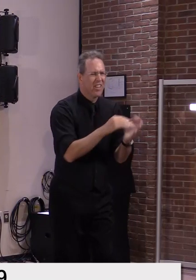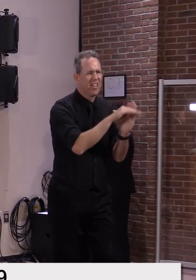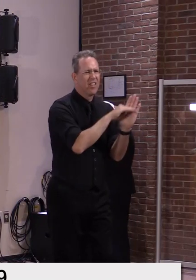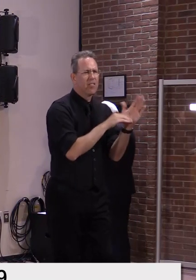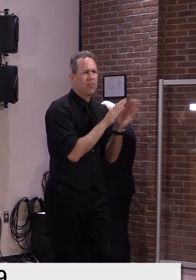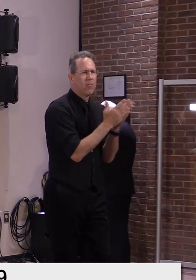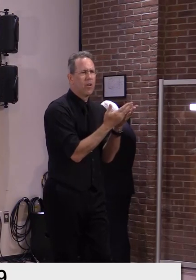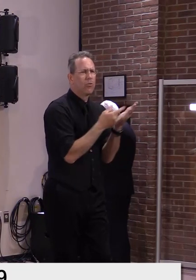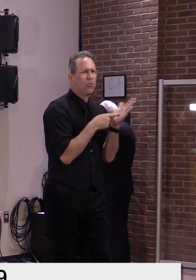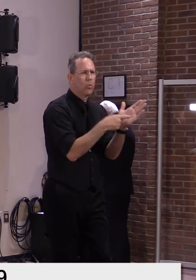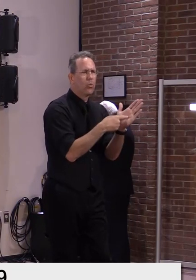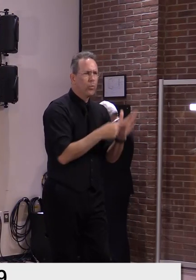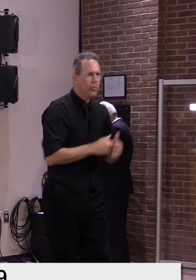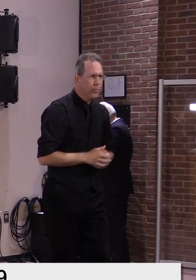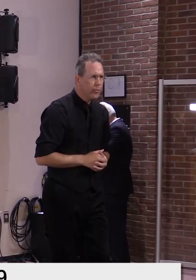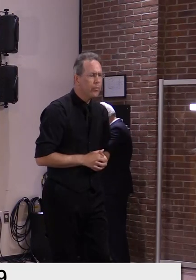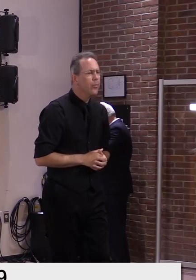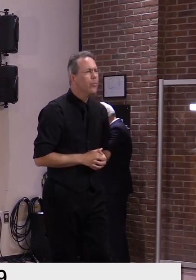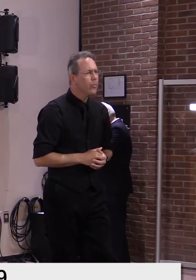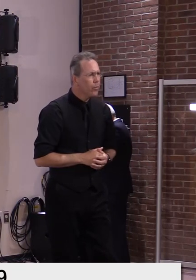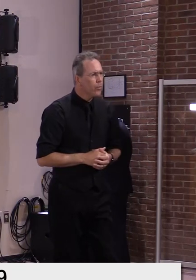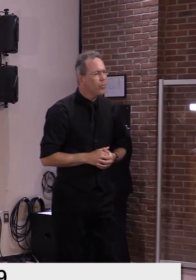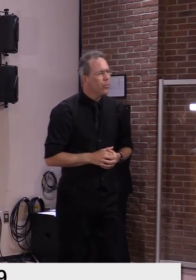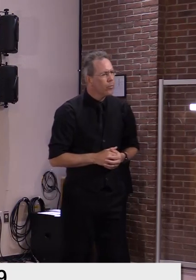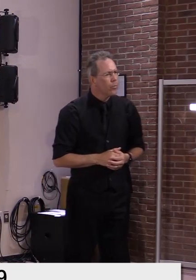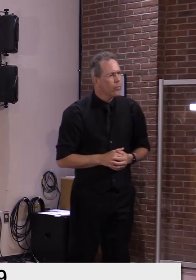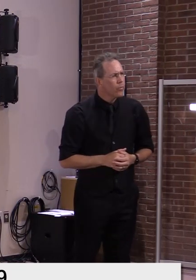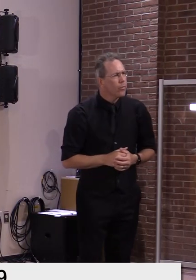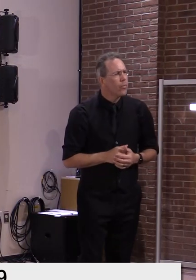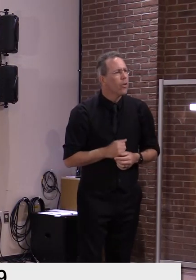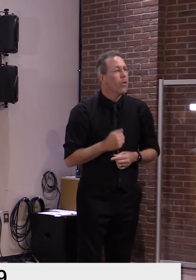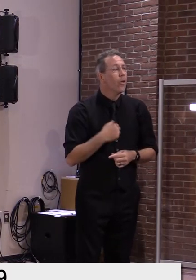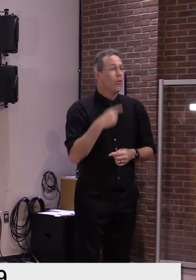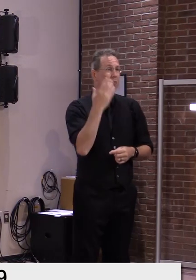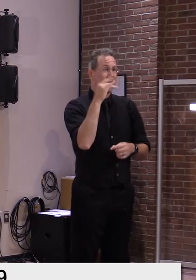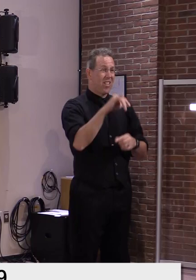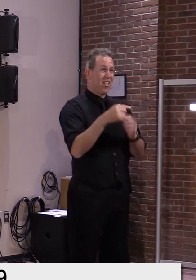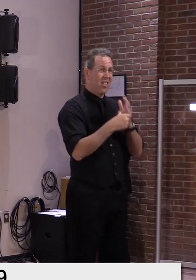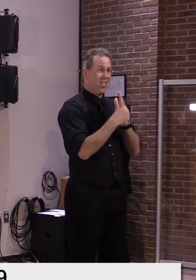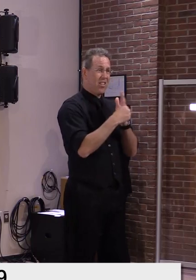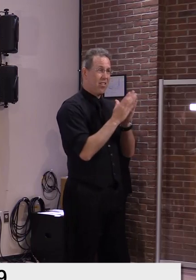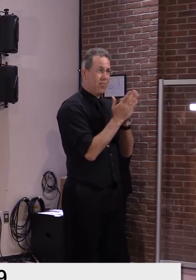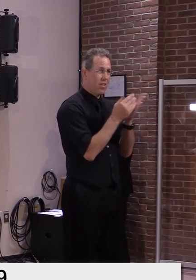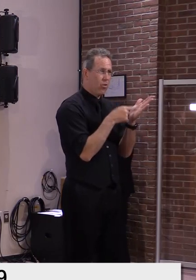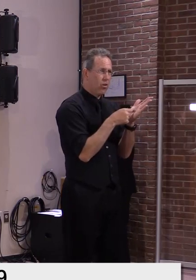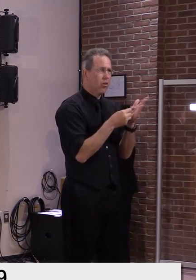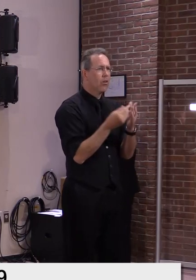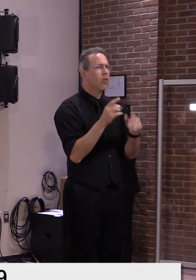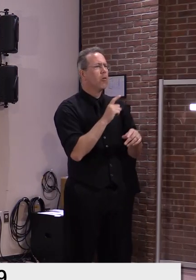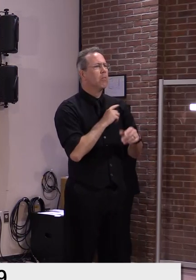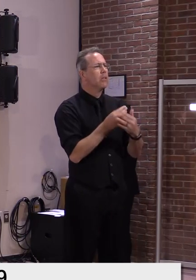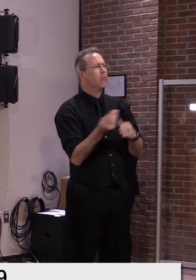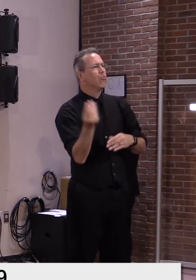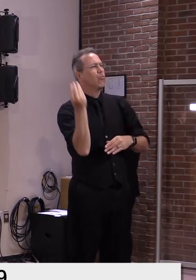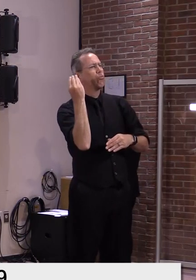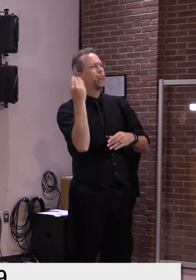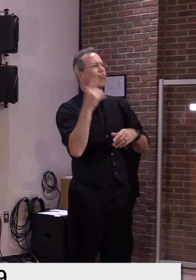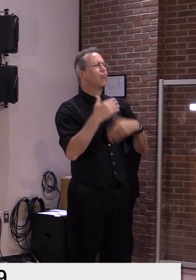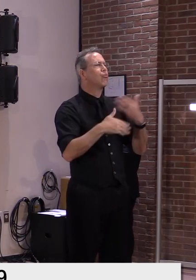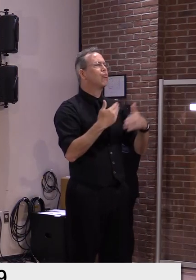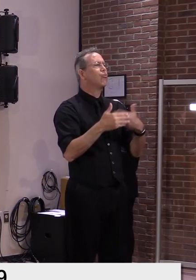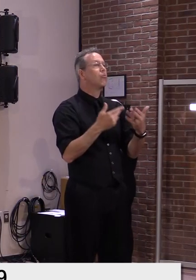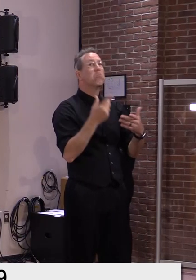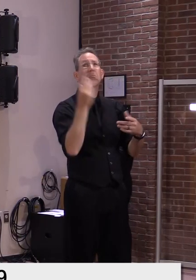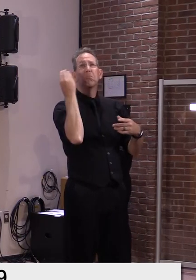of the entire COVID manual will go back on a shelf in the not-too-distant future when we reach